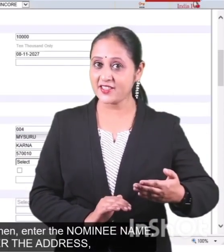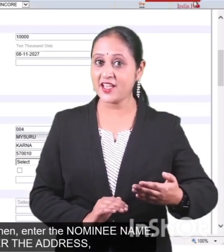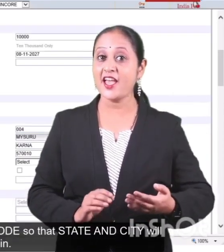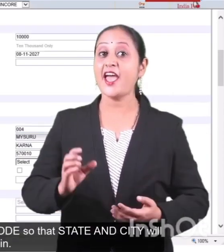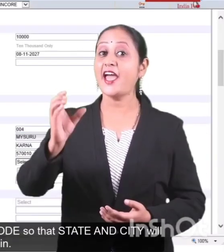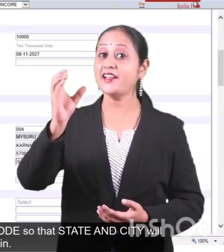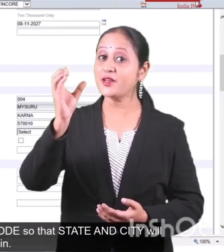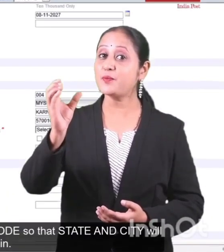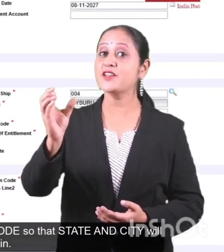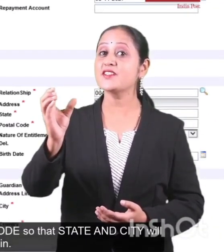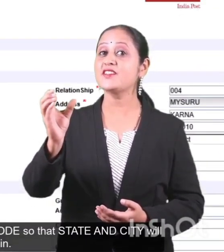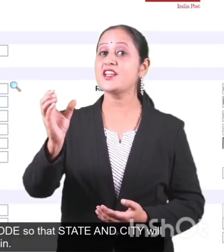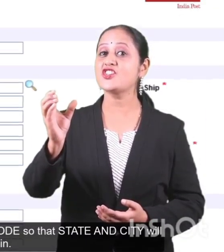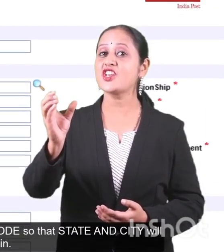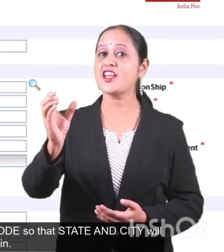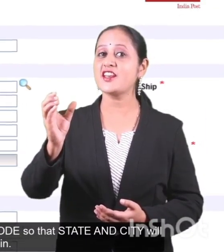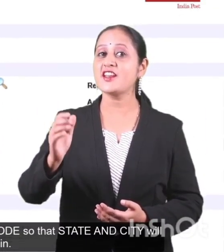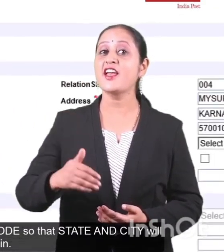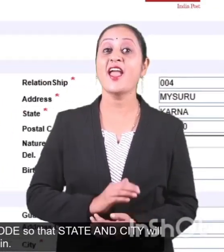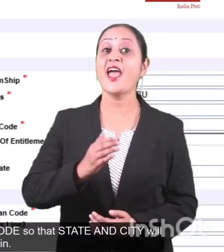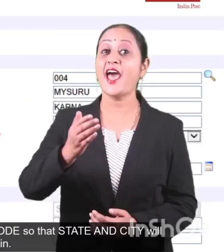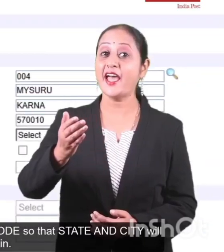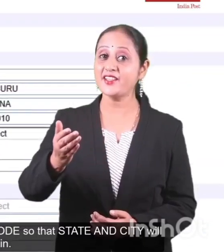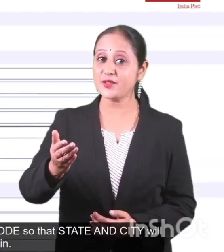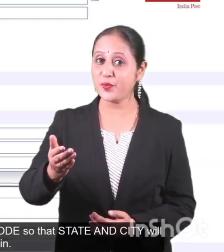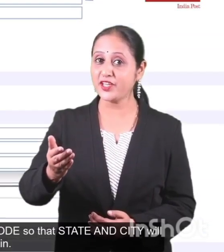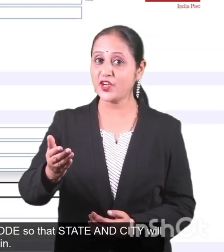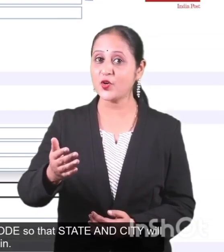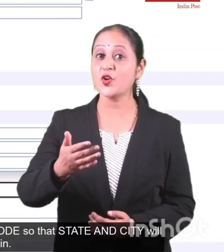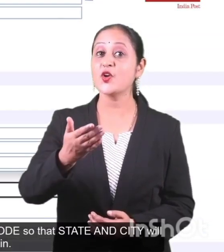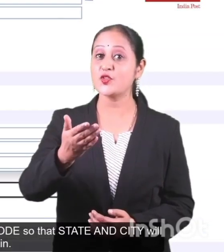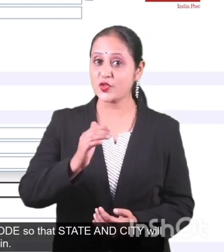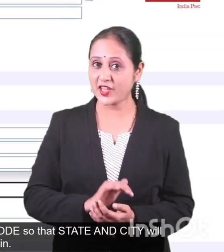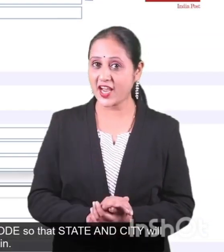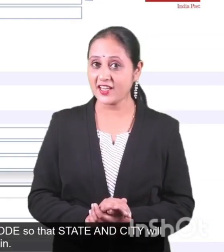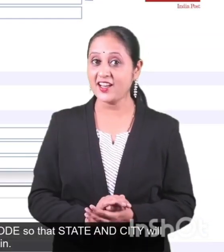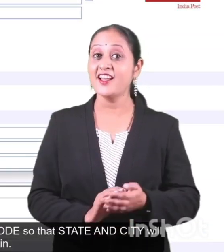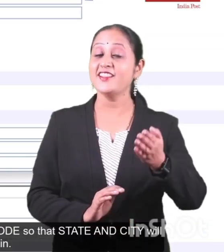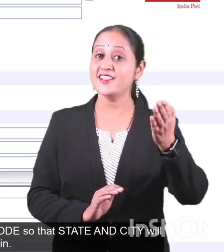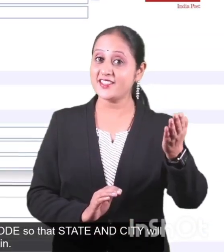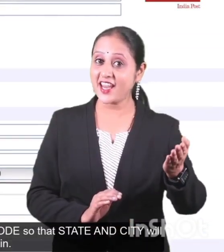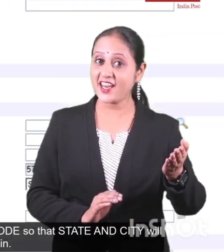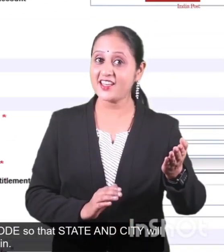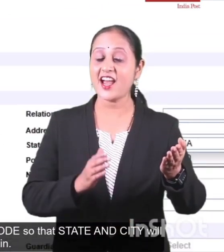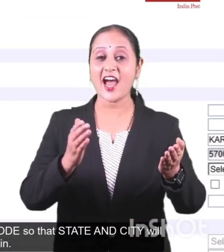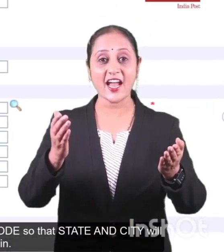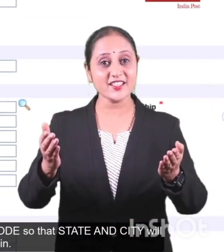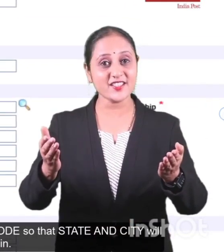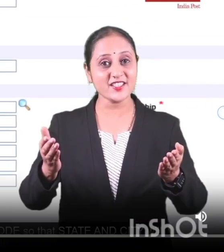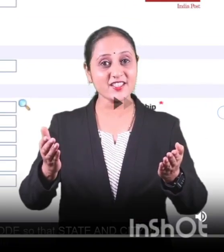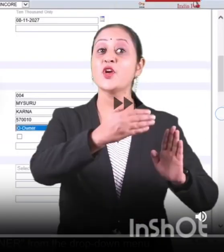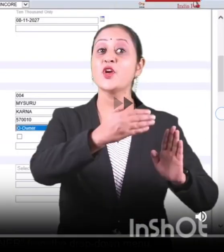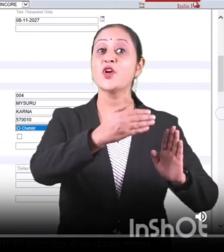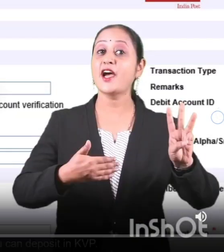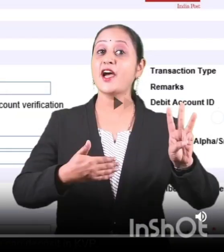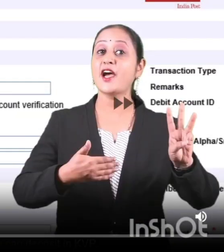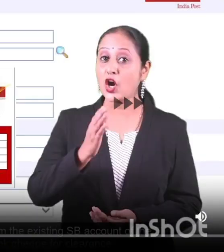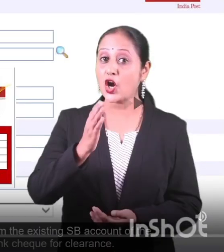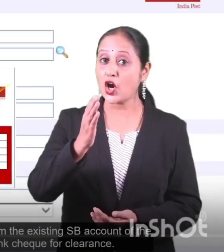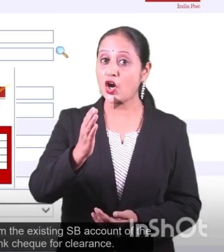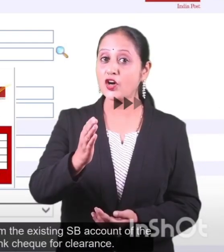the address, enter the percentage share, enter the PIN code so that the state and the